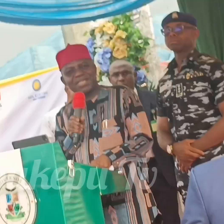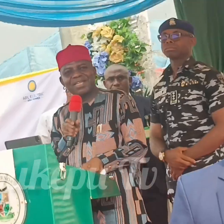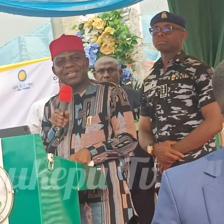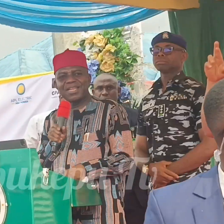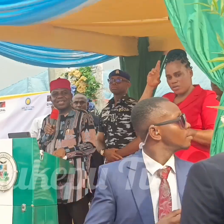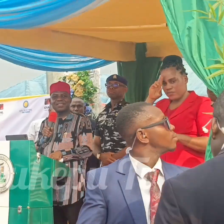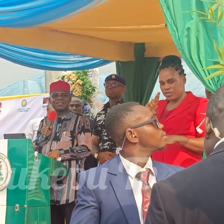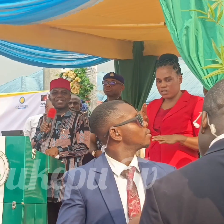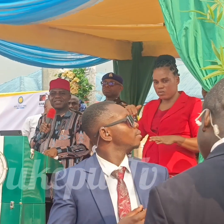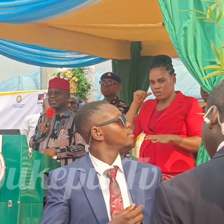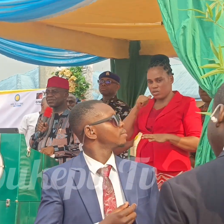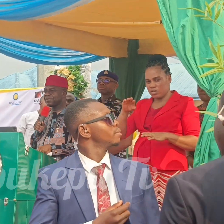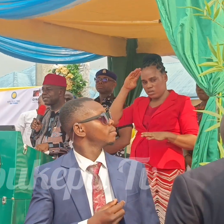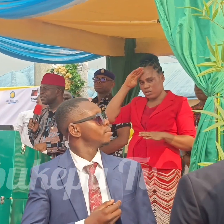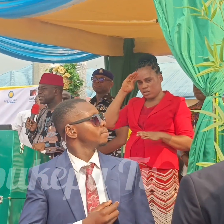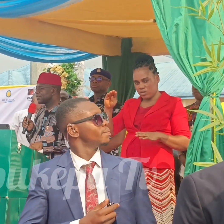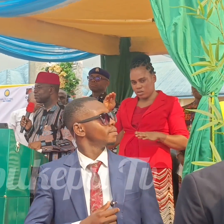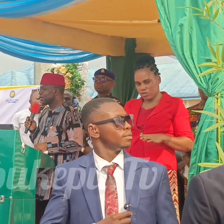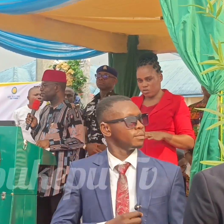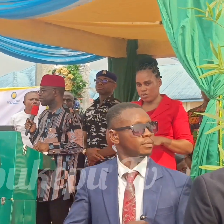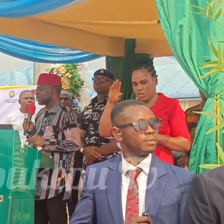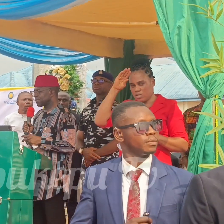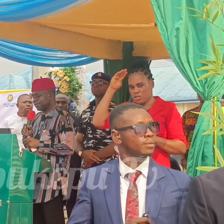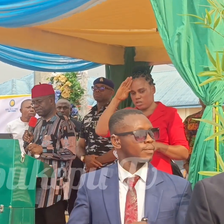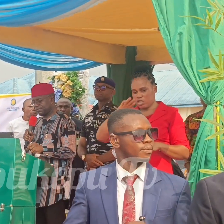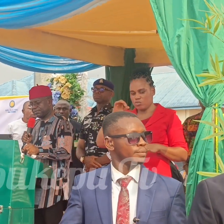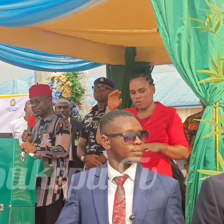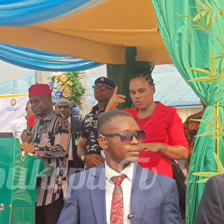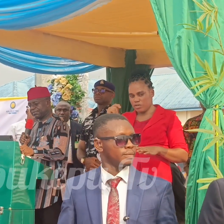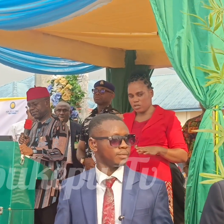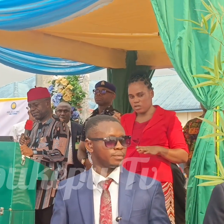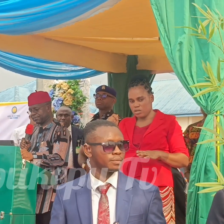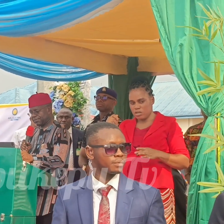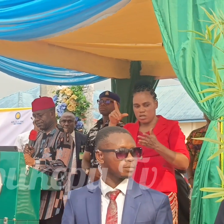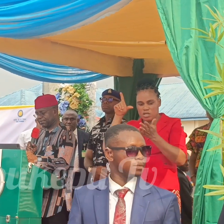distinguished ladies and gentlemen, gentlemen of the press.